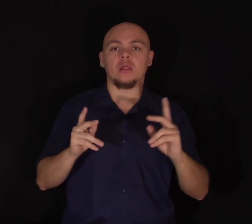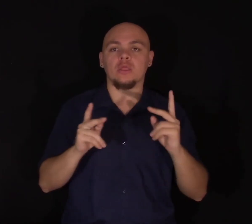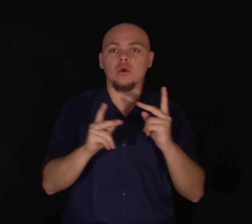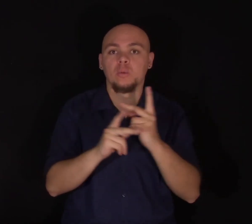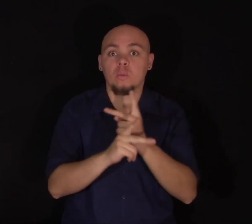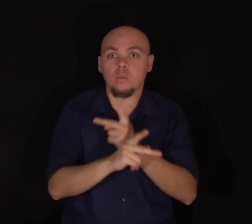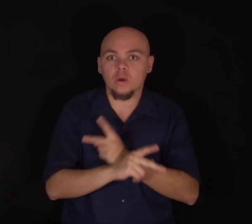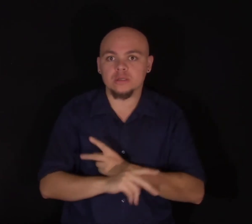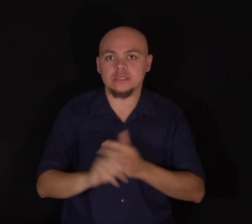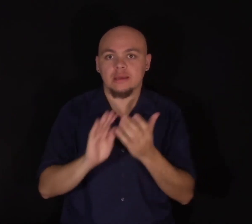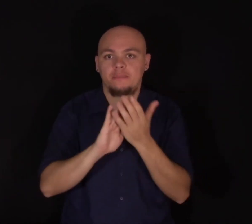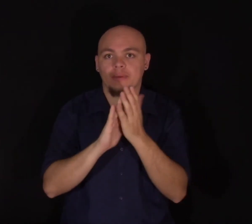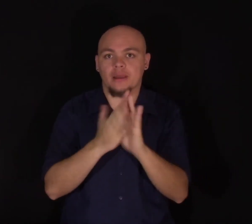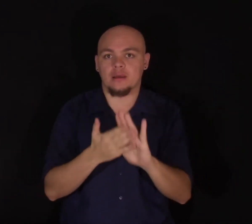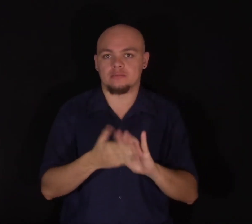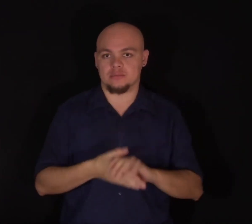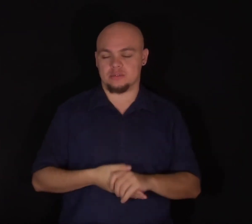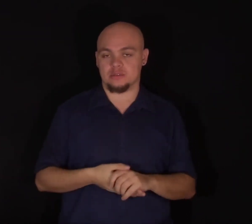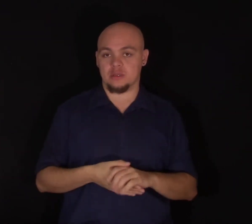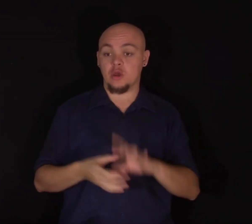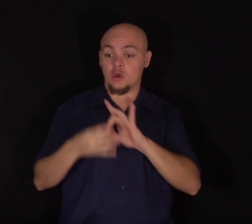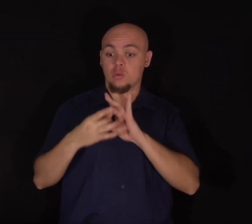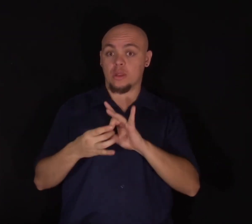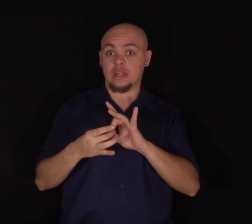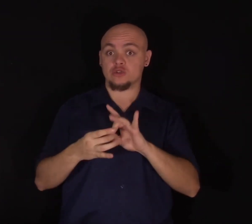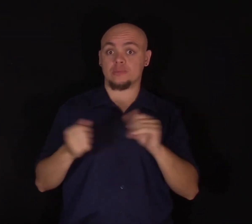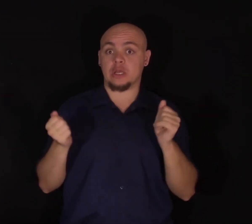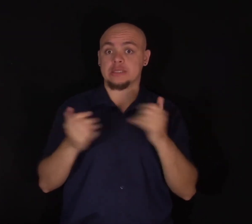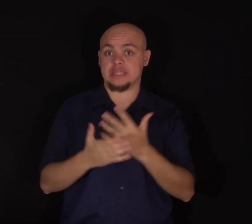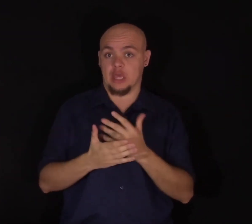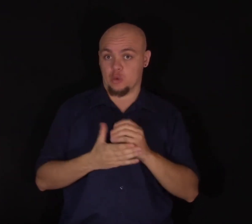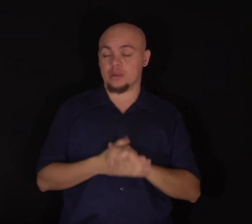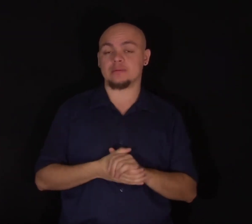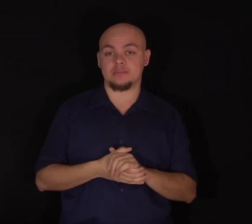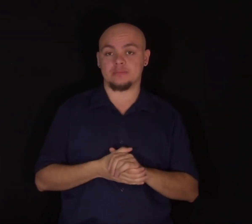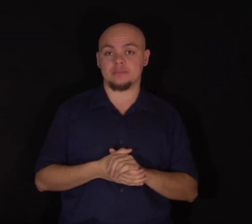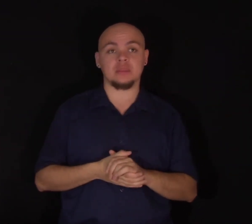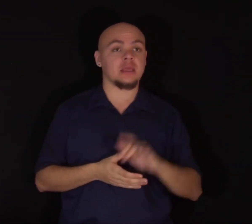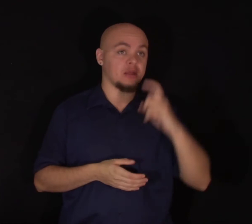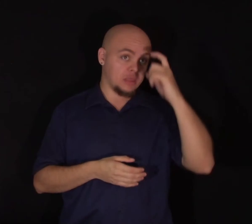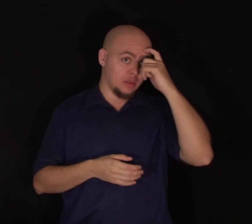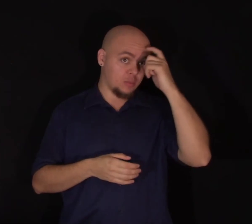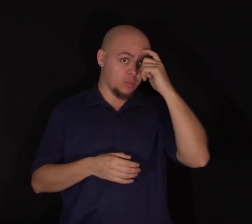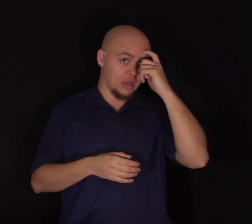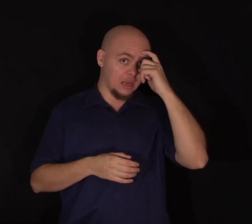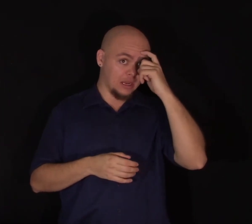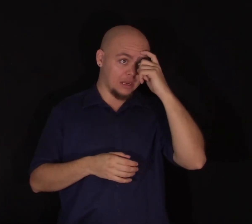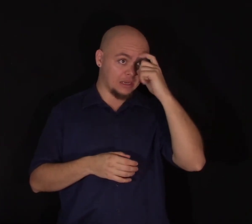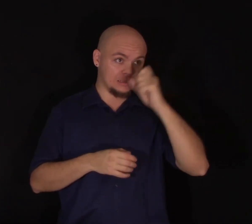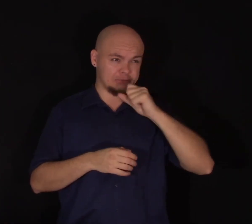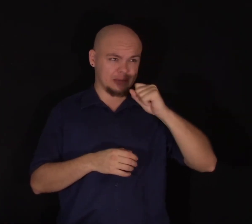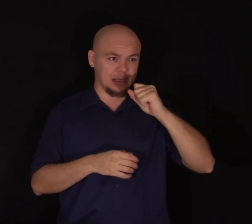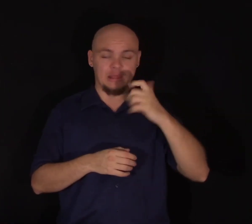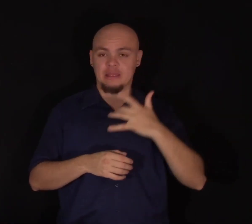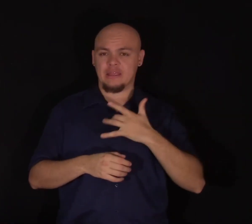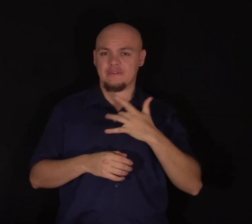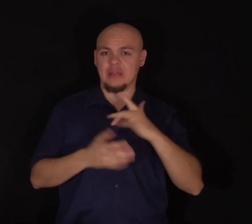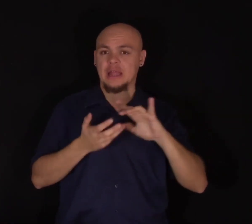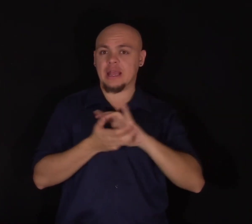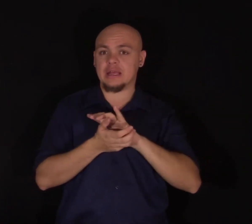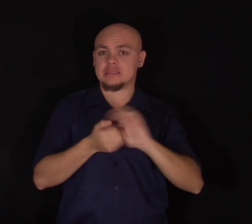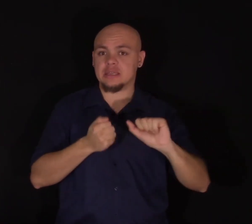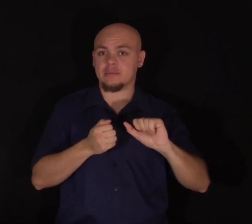actually gets. See, relationships are scary, and the more the brain fights against it, it's like they're trying to sabotage